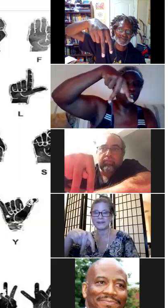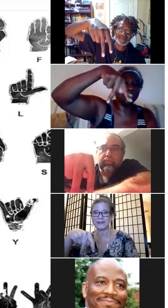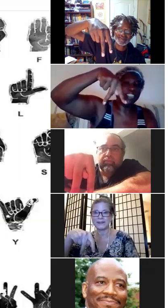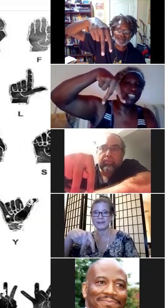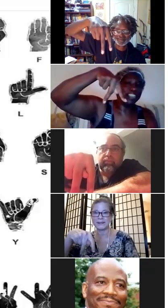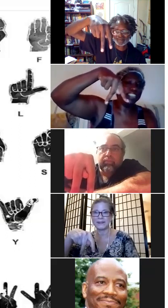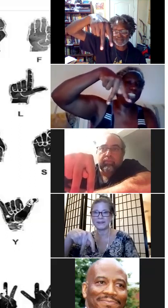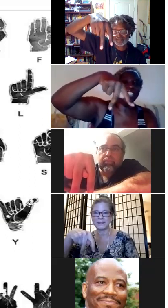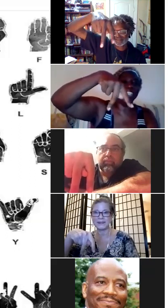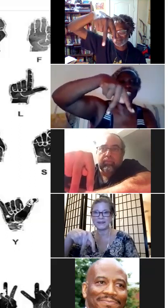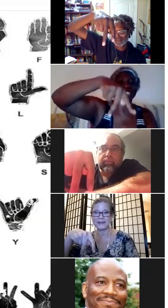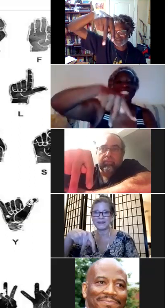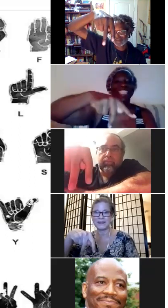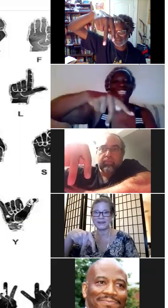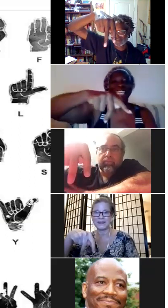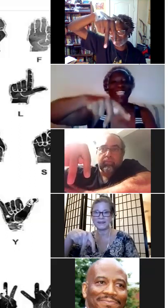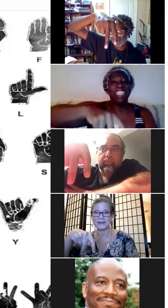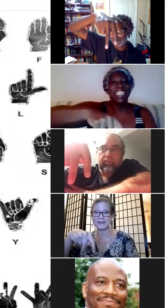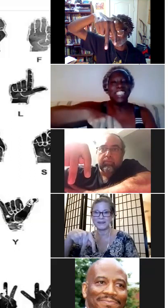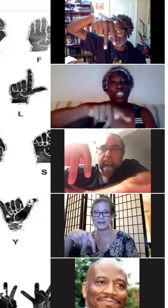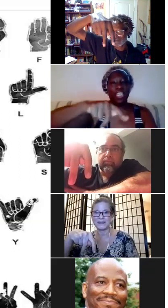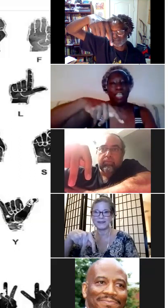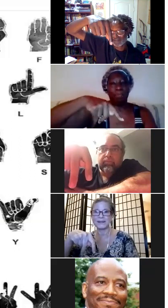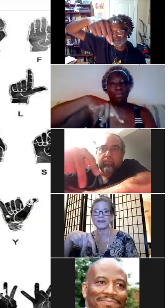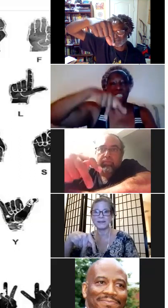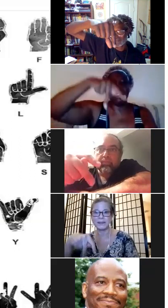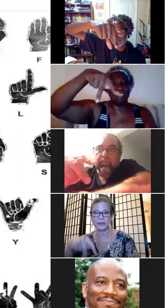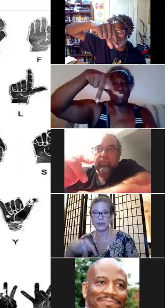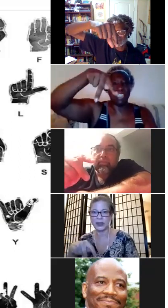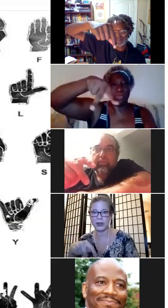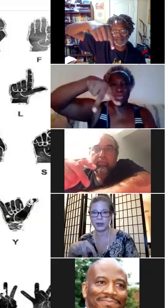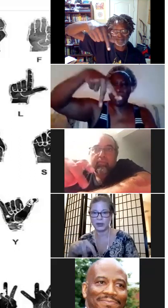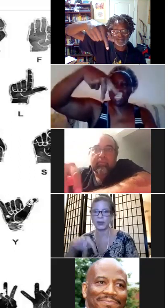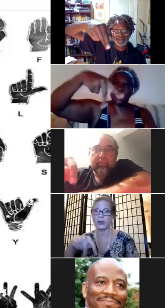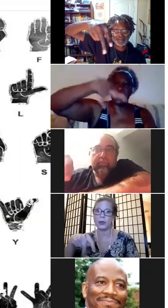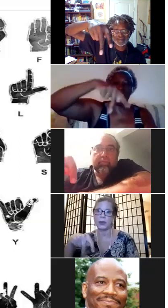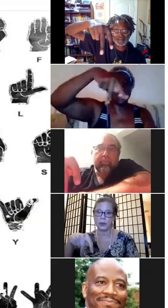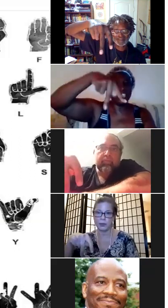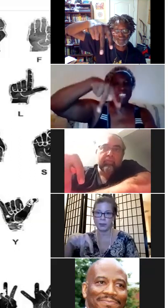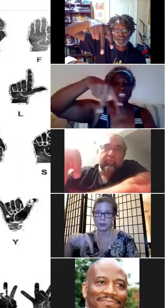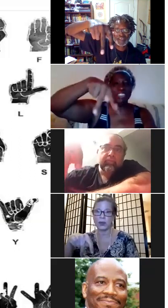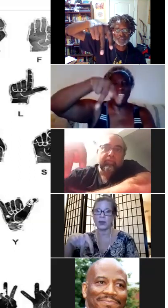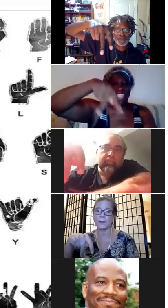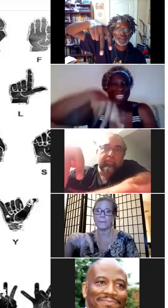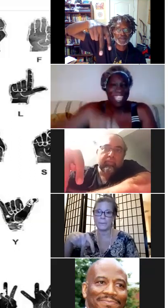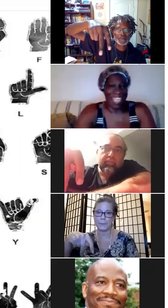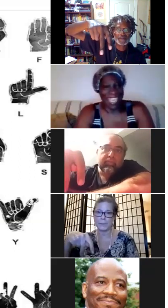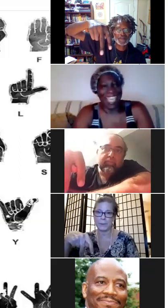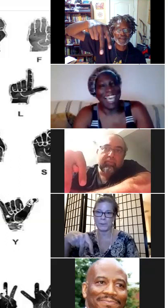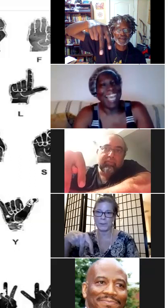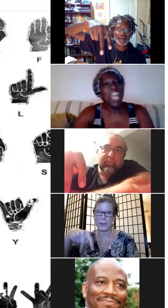Right. Y'all good. And then what is this? That's